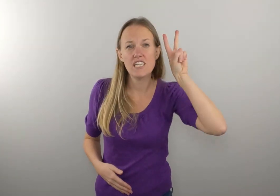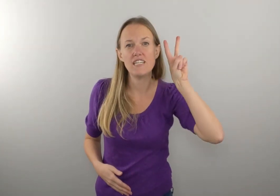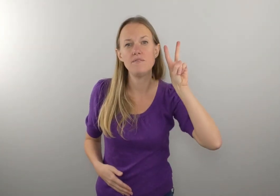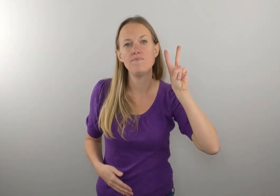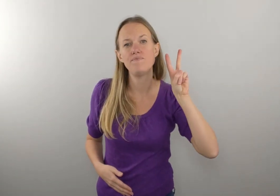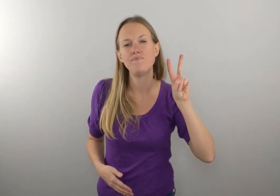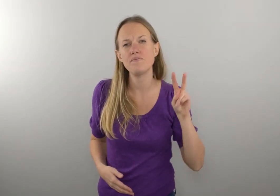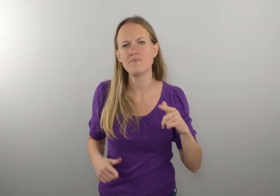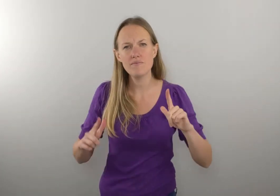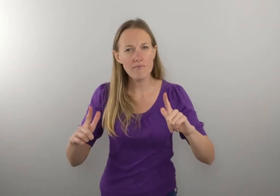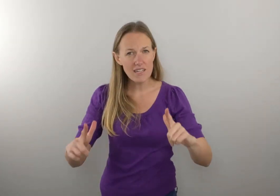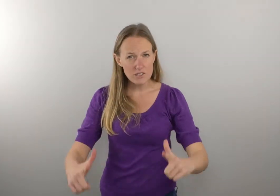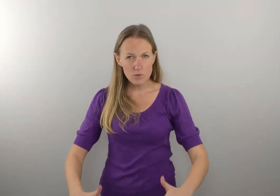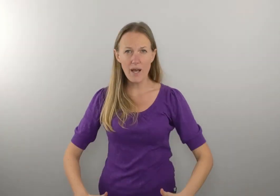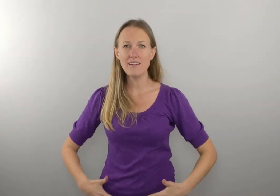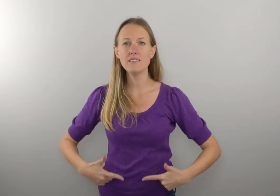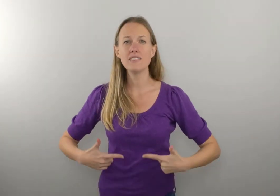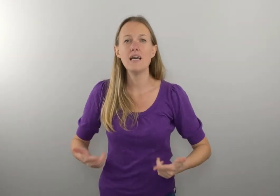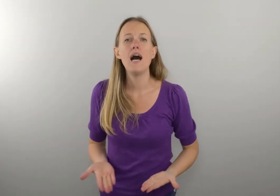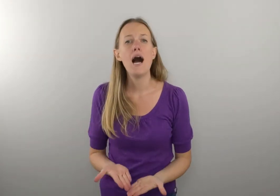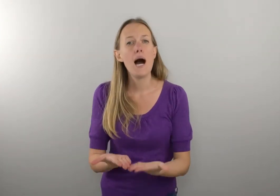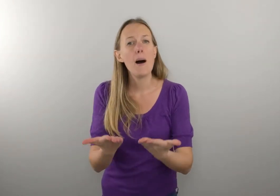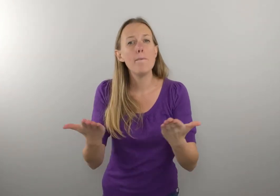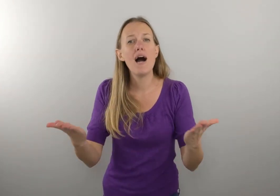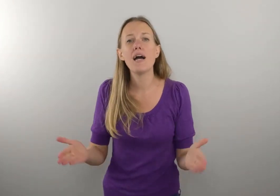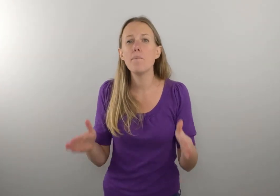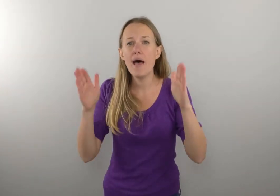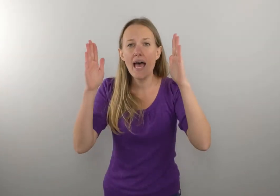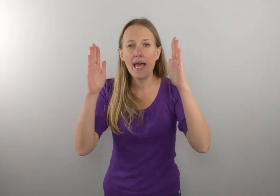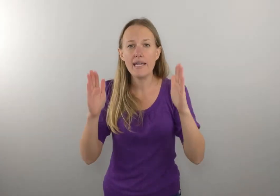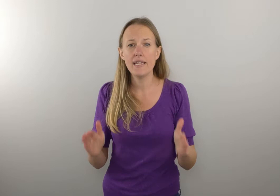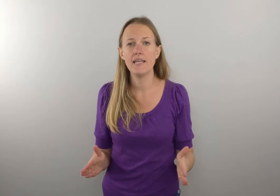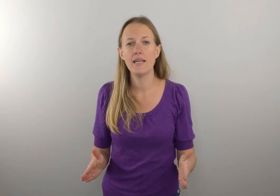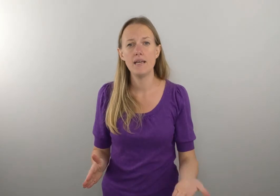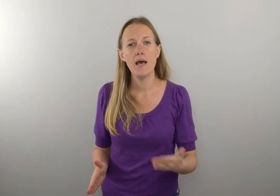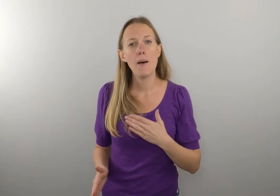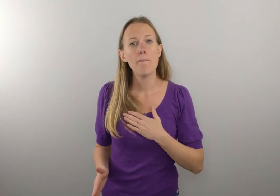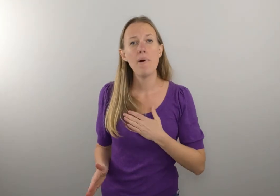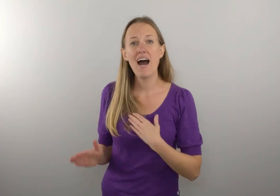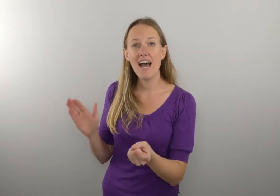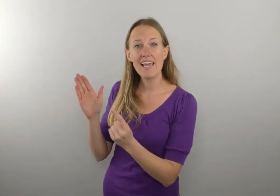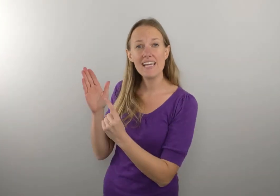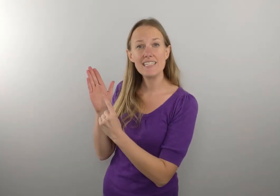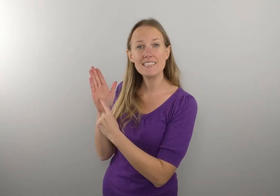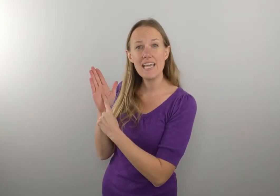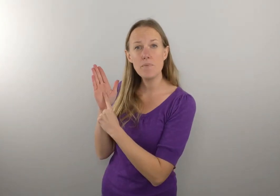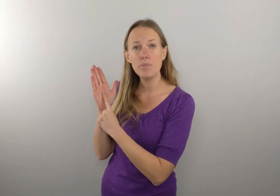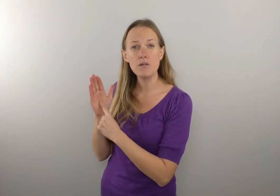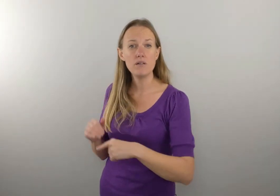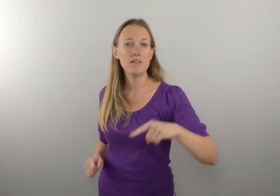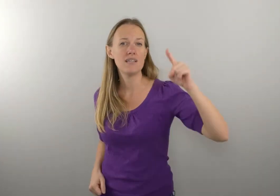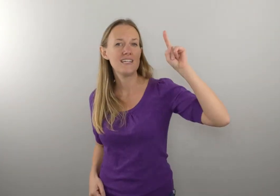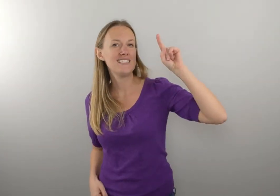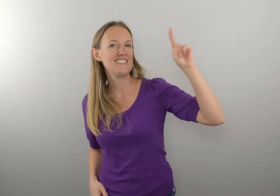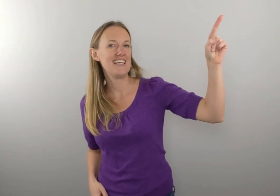virgin, dwelt among men. My example is